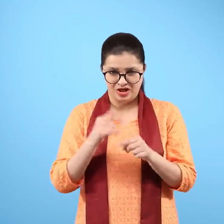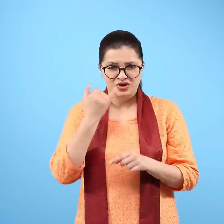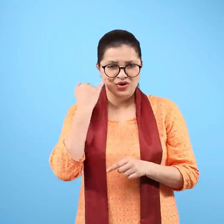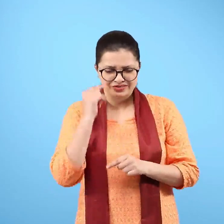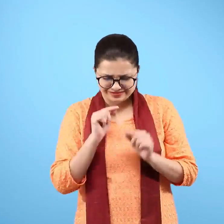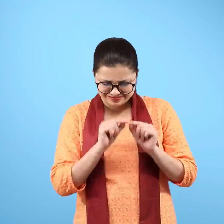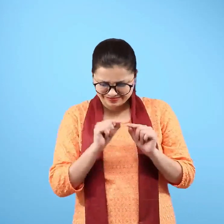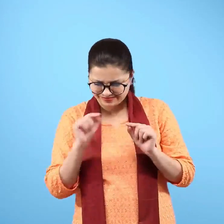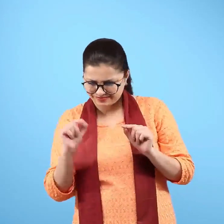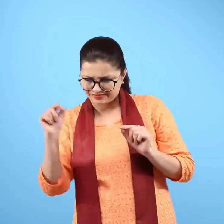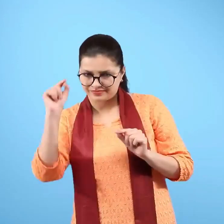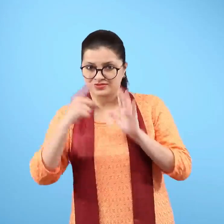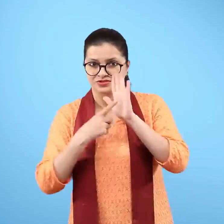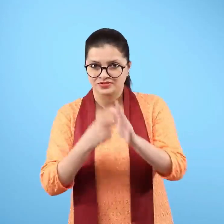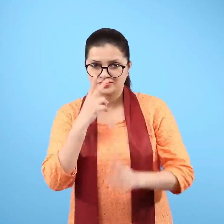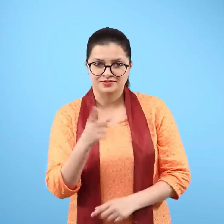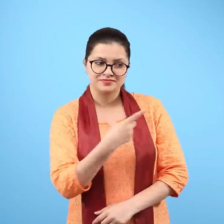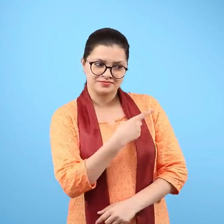in yellow dots.